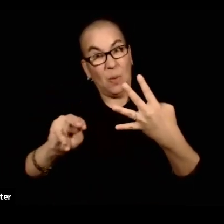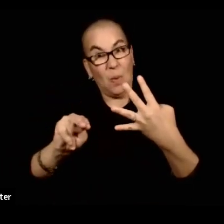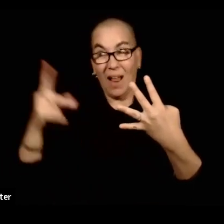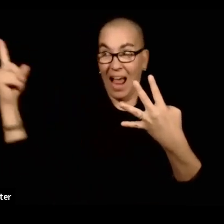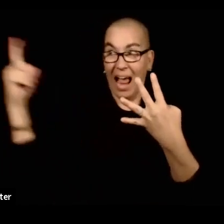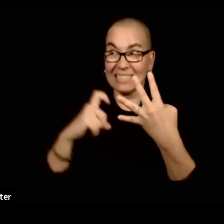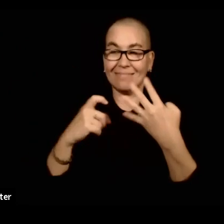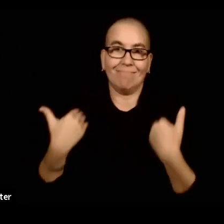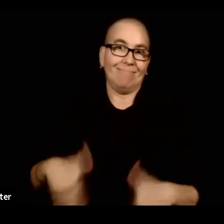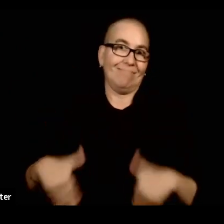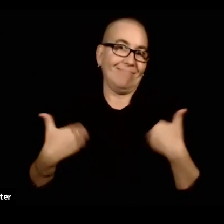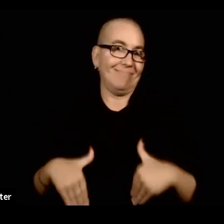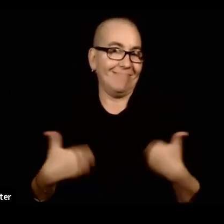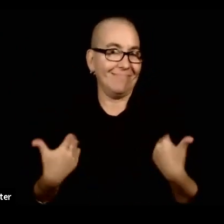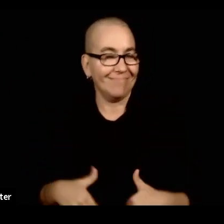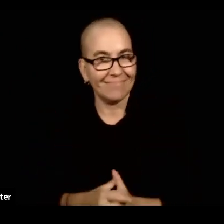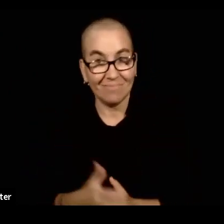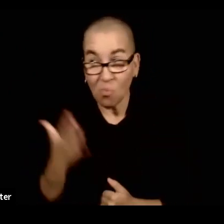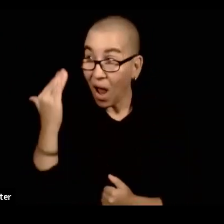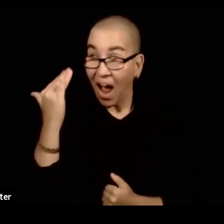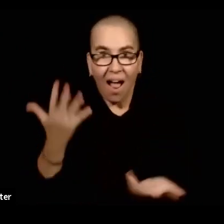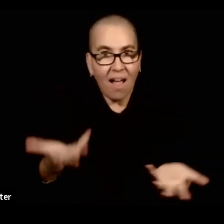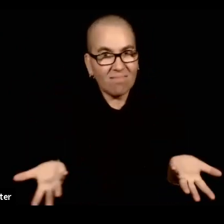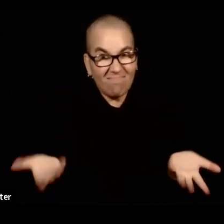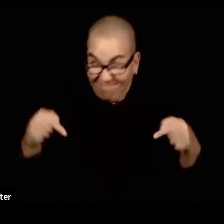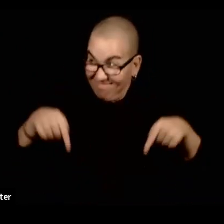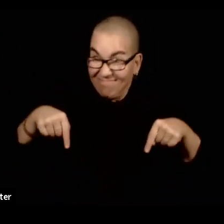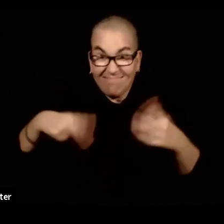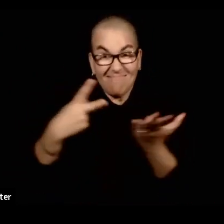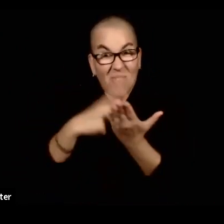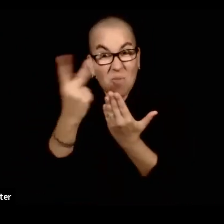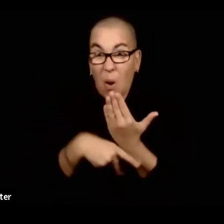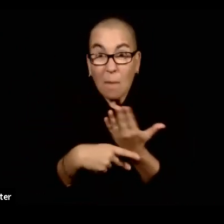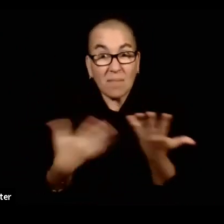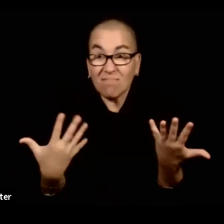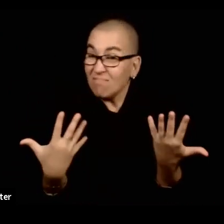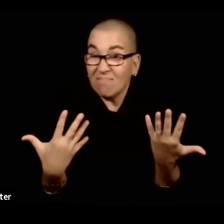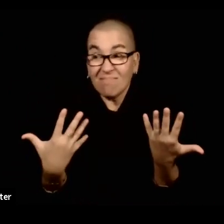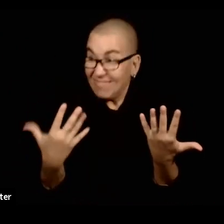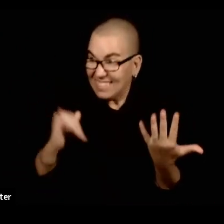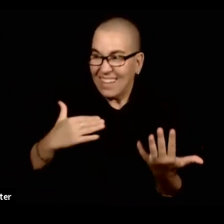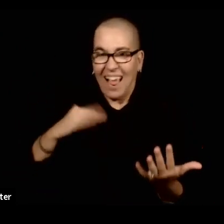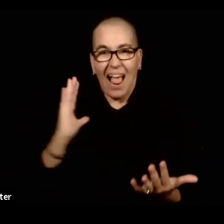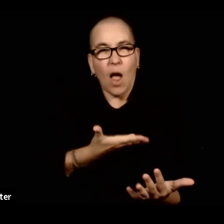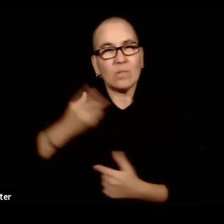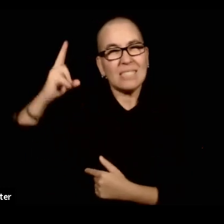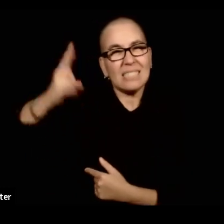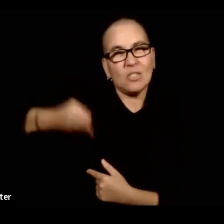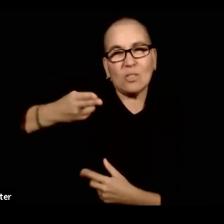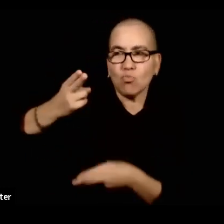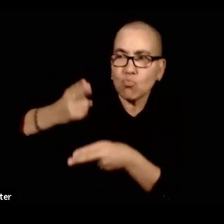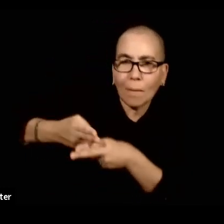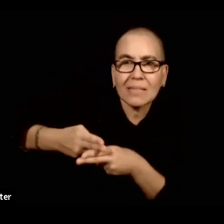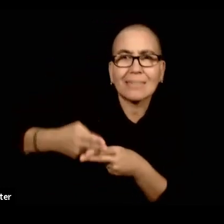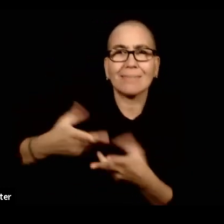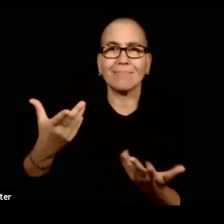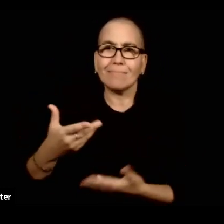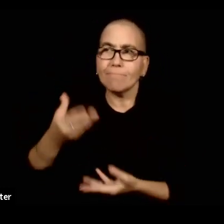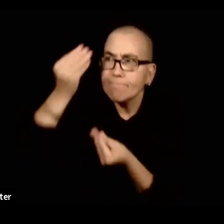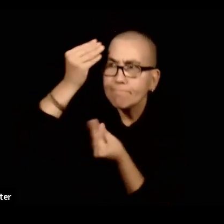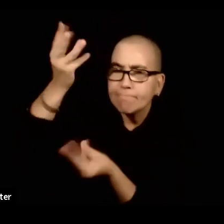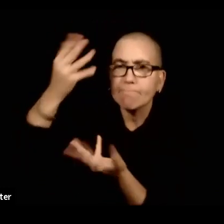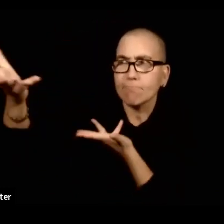of our immunization program and because of our history of outreach to various